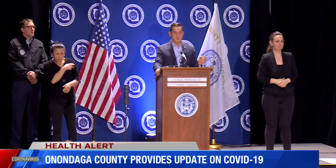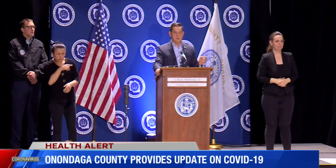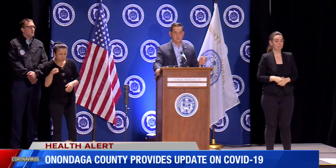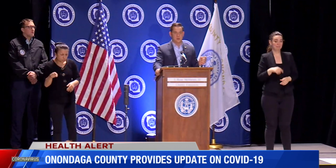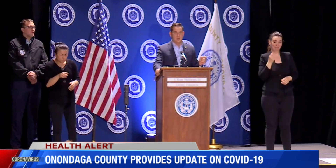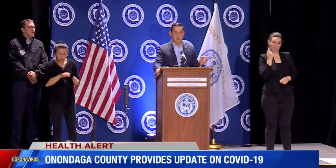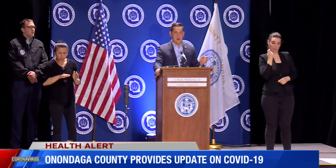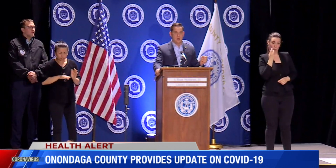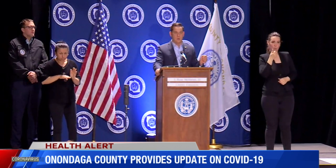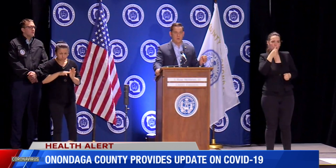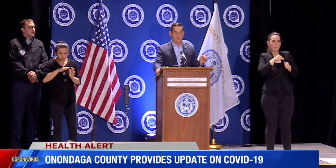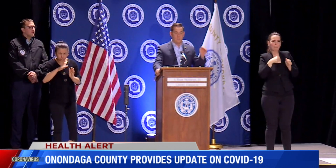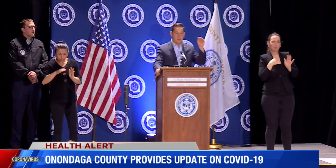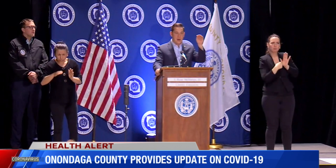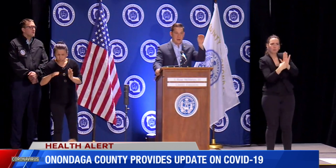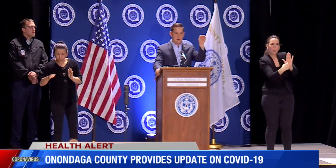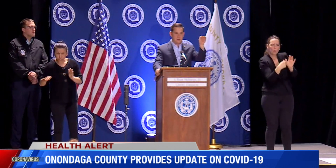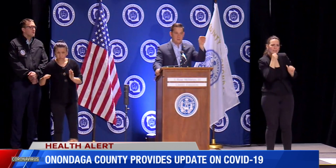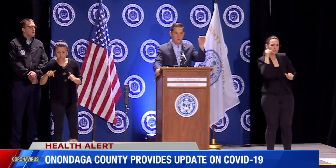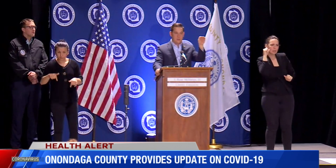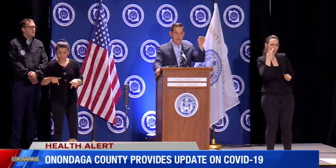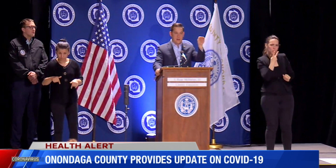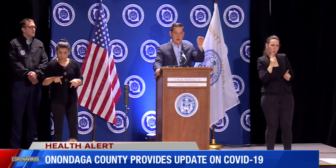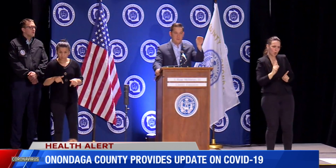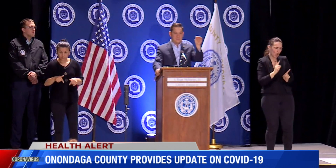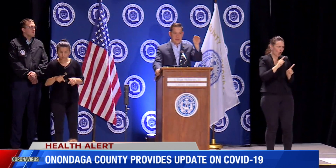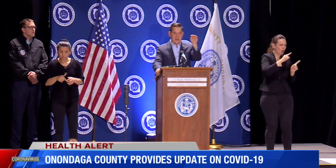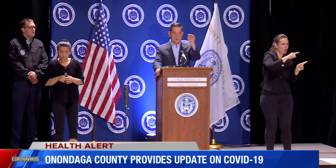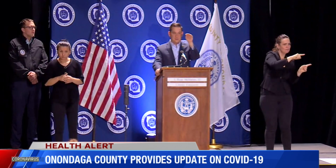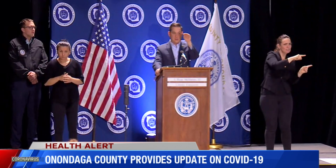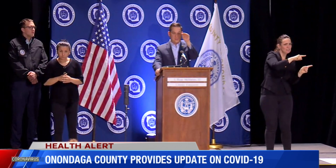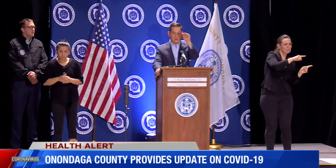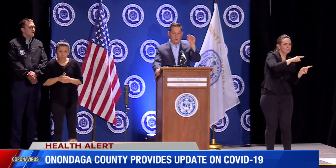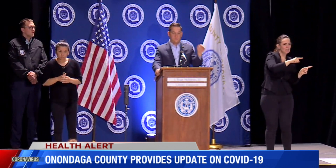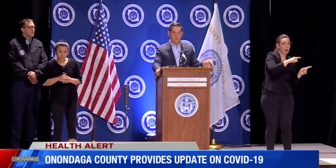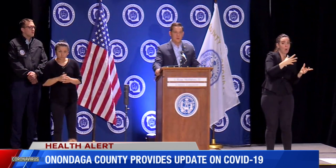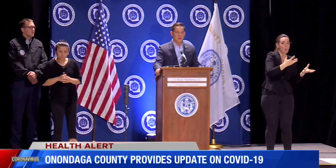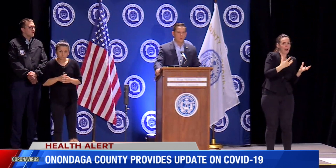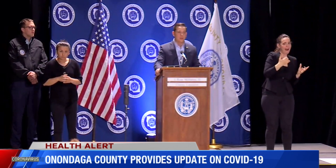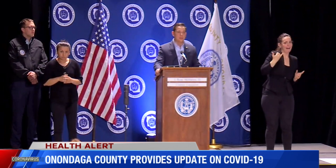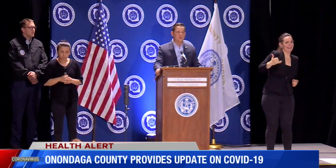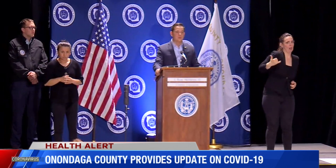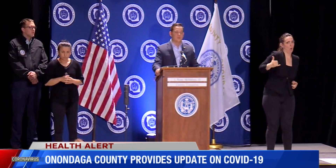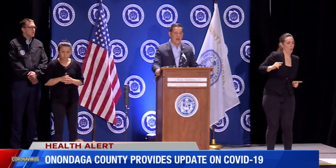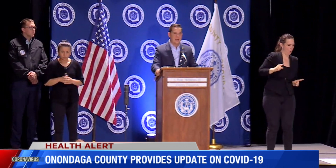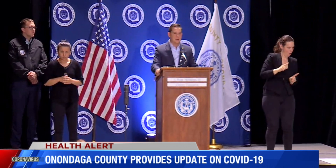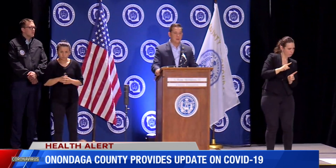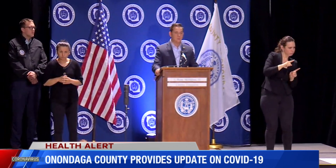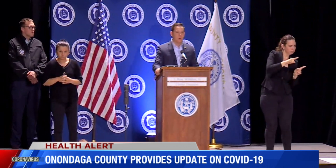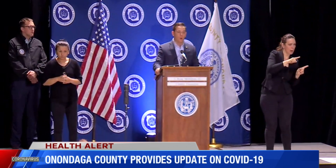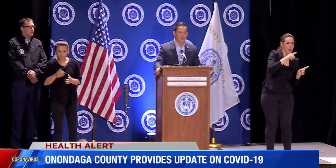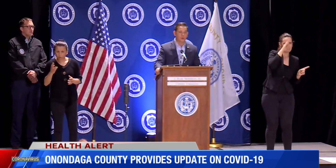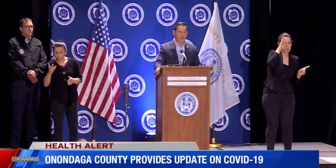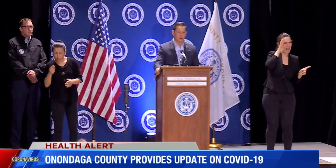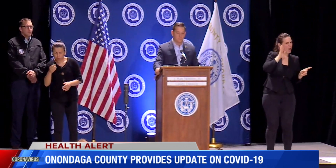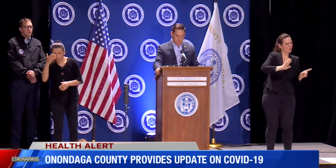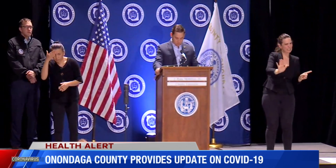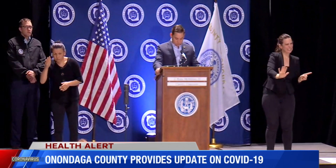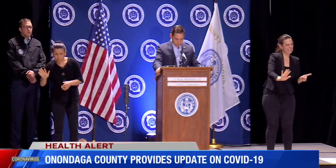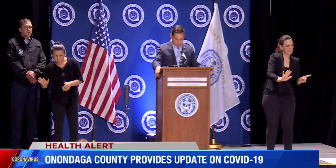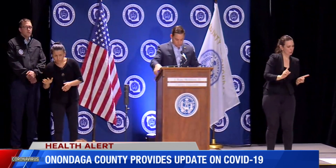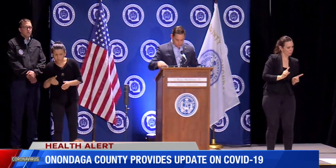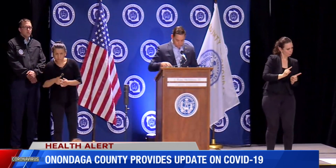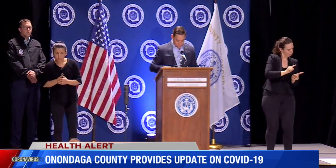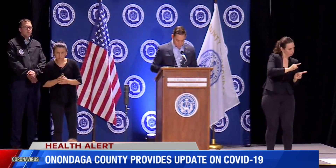positive cases. And now from that, we kind of have this active case curve. We need to flatten both